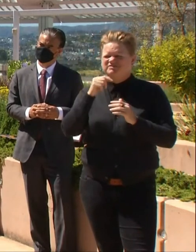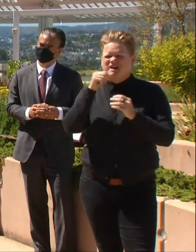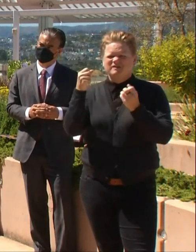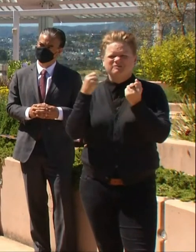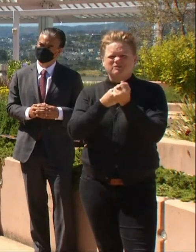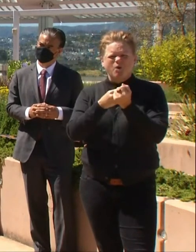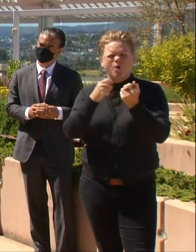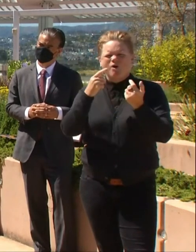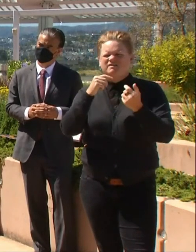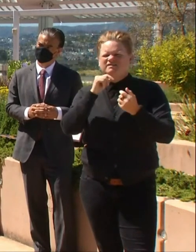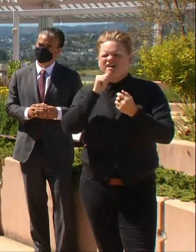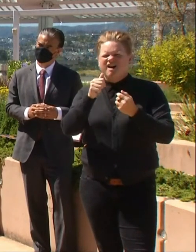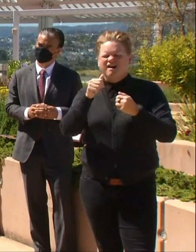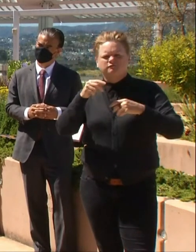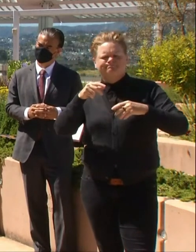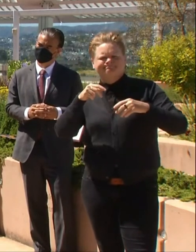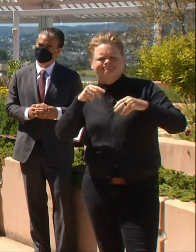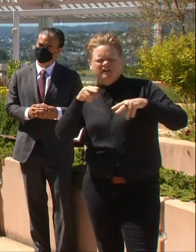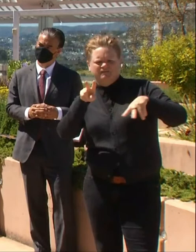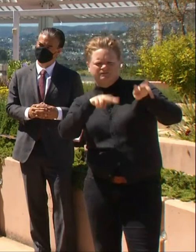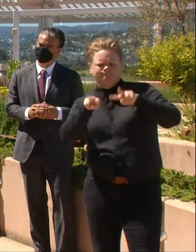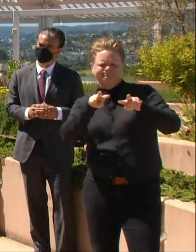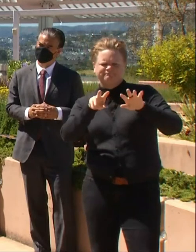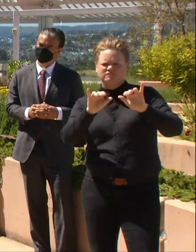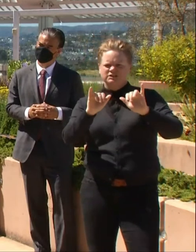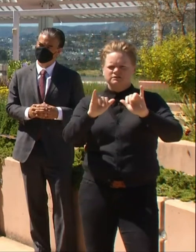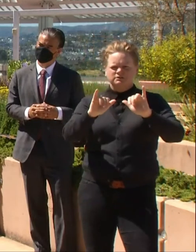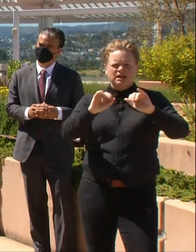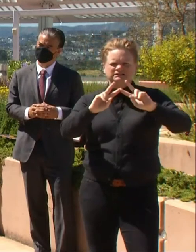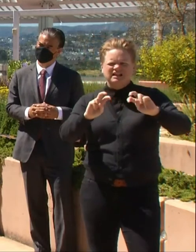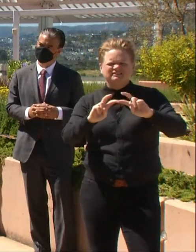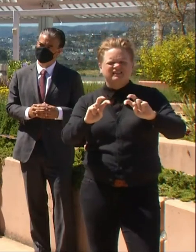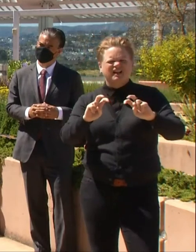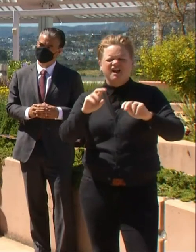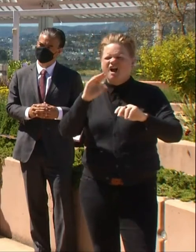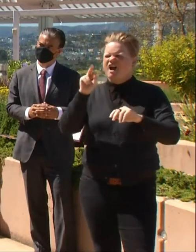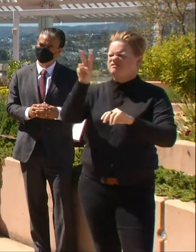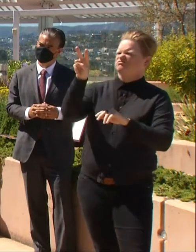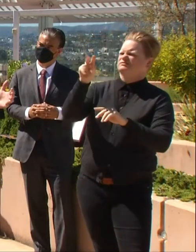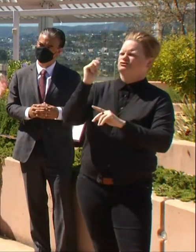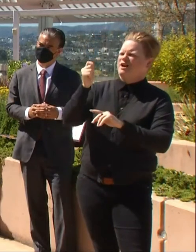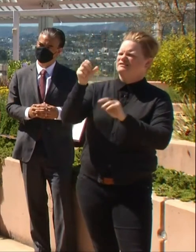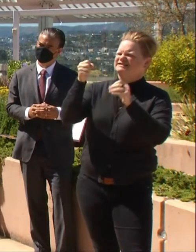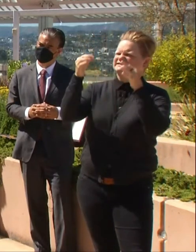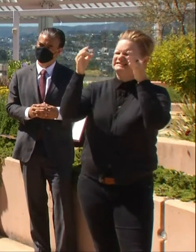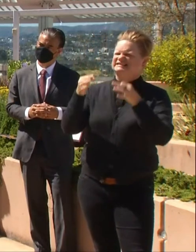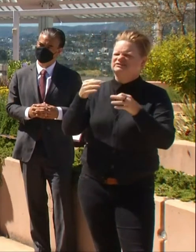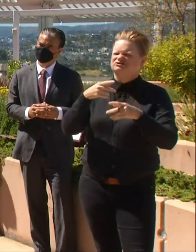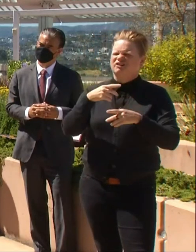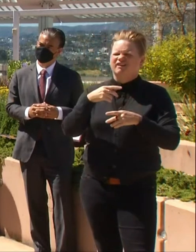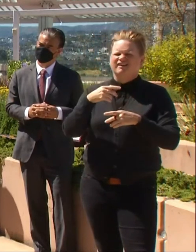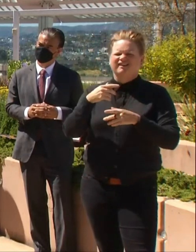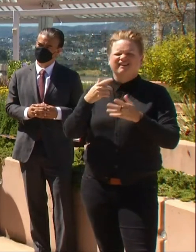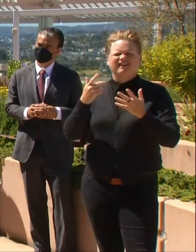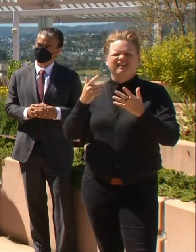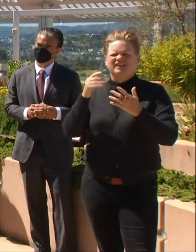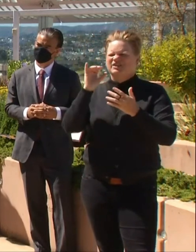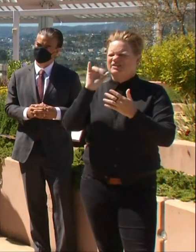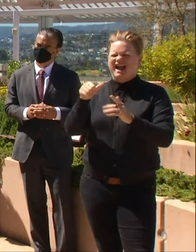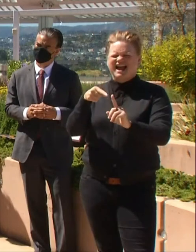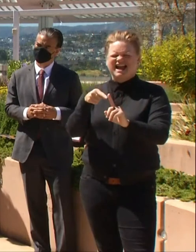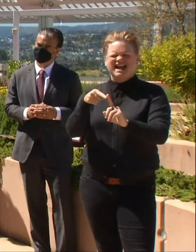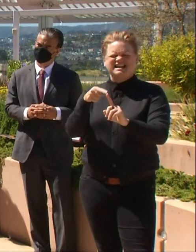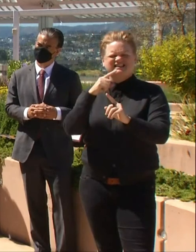evaluate the absurdity of a decision like this, a weapon of war, nothing more than a weapon of war that's